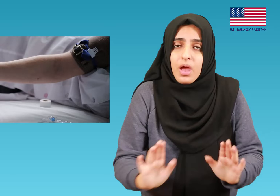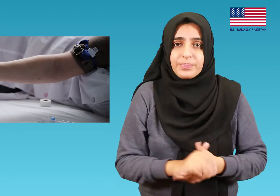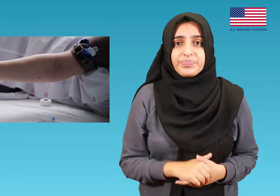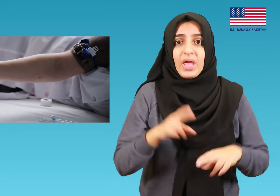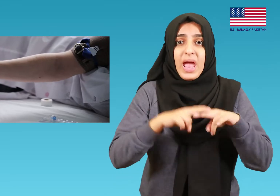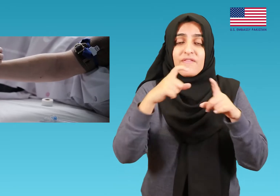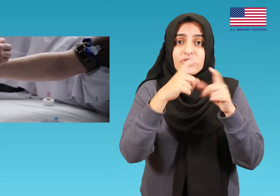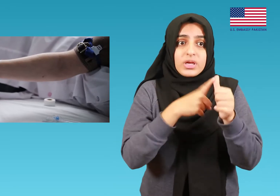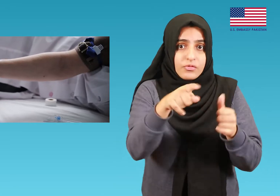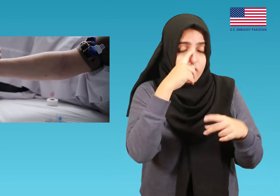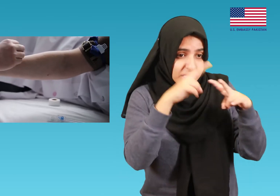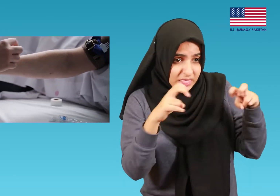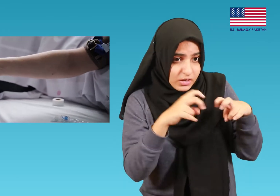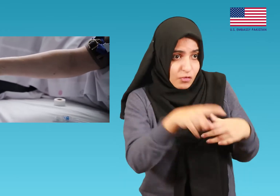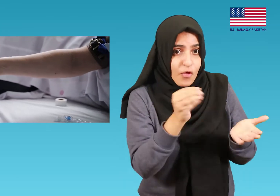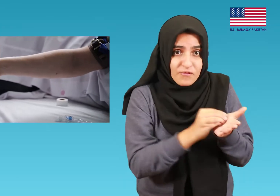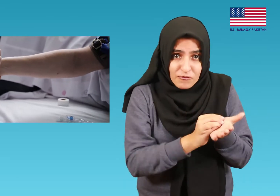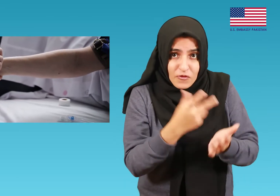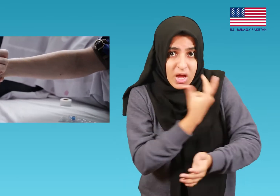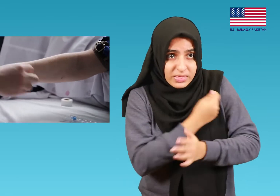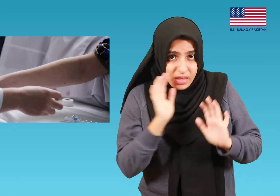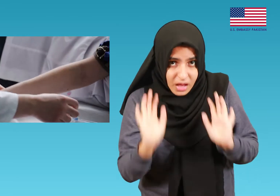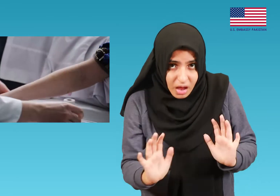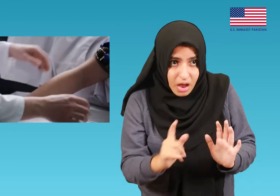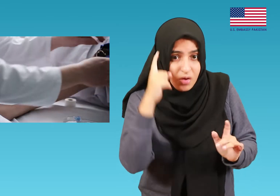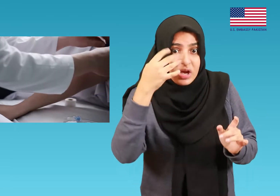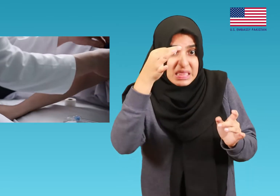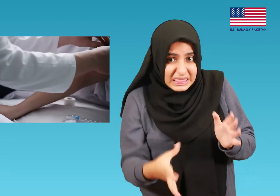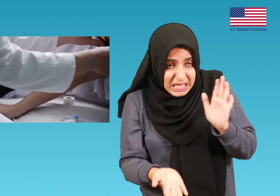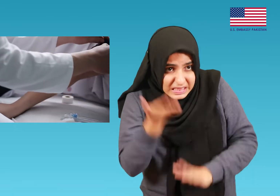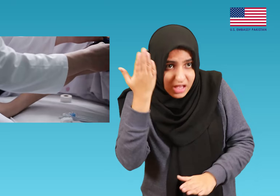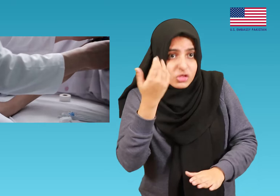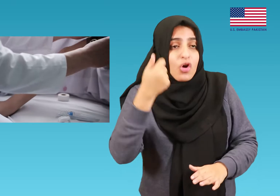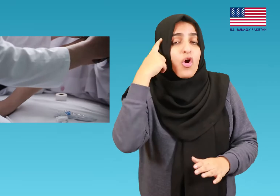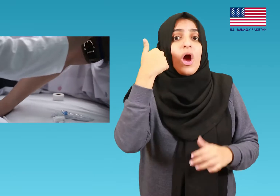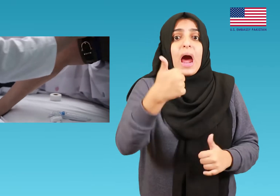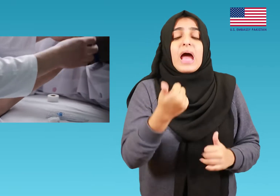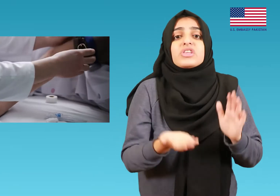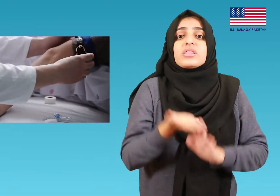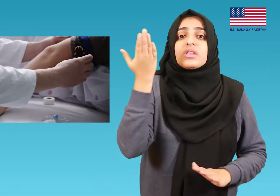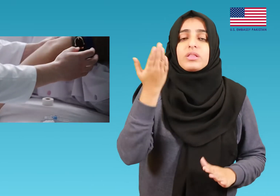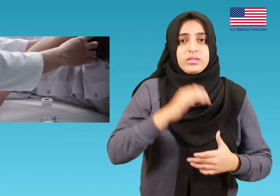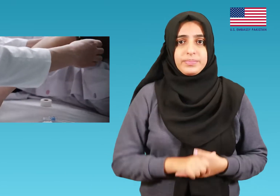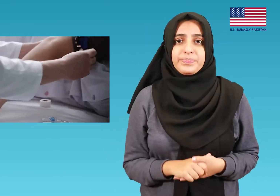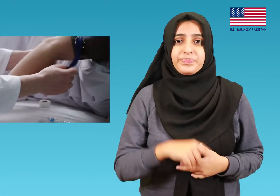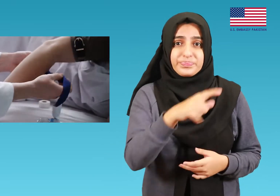then evaluate if the vaccine's benefits outweigh its risks. The process of approving something for emergency